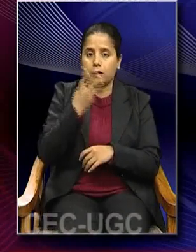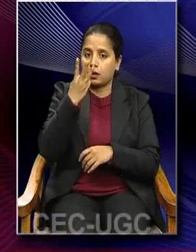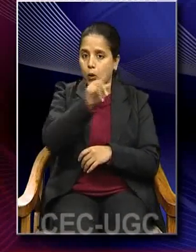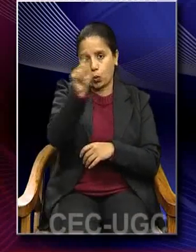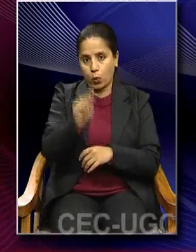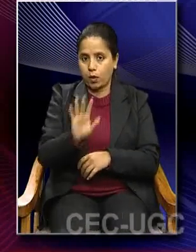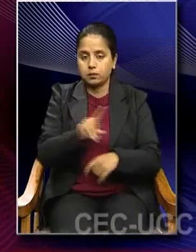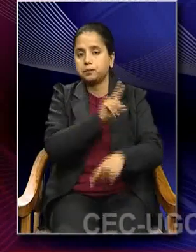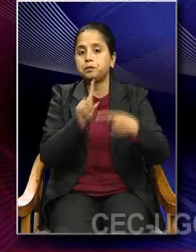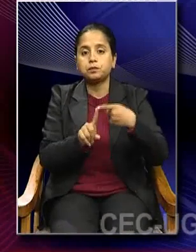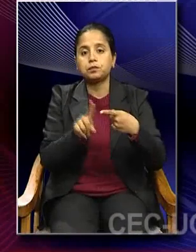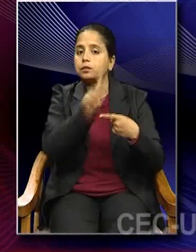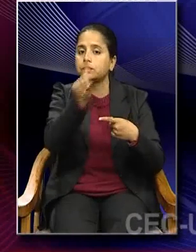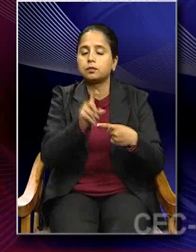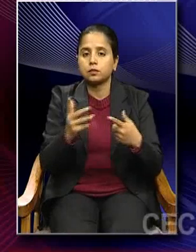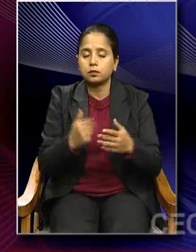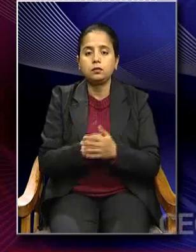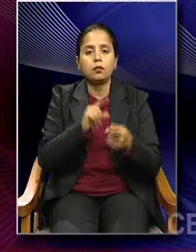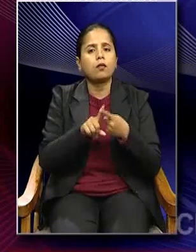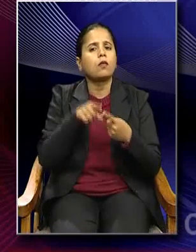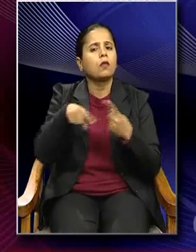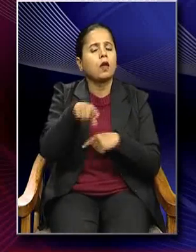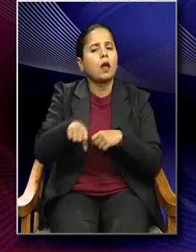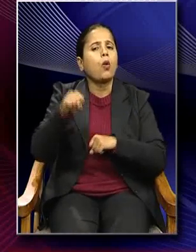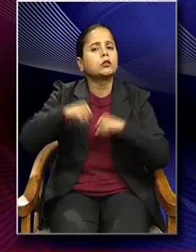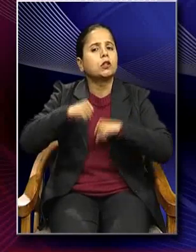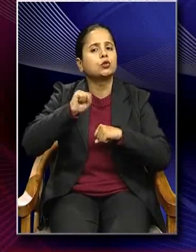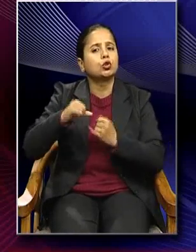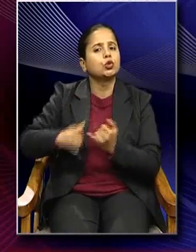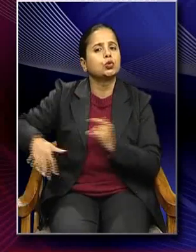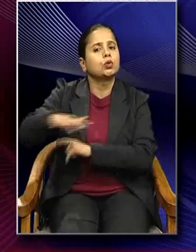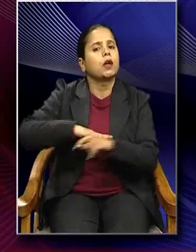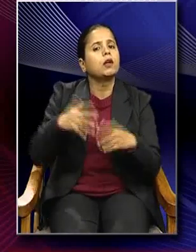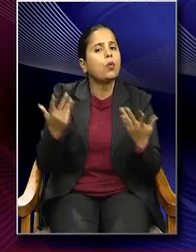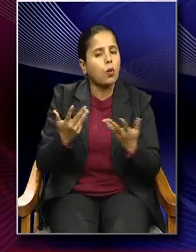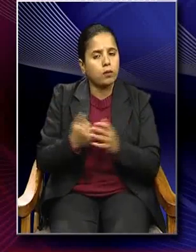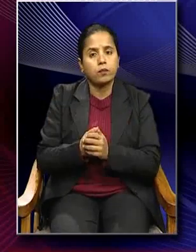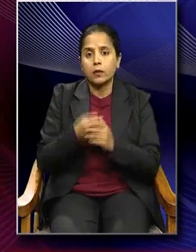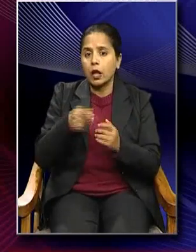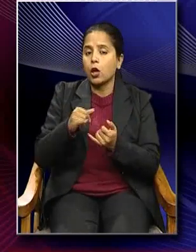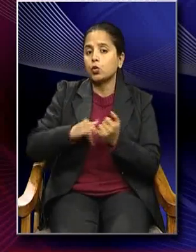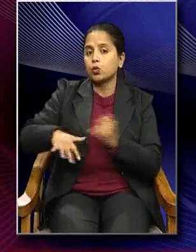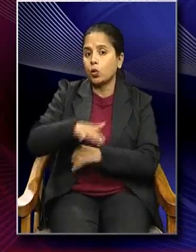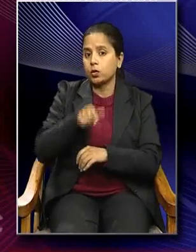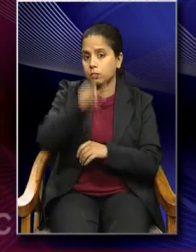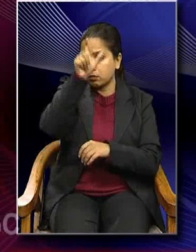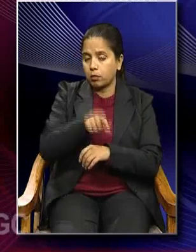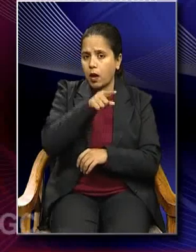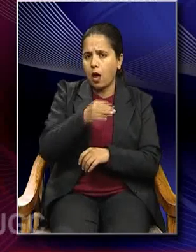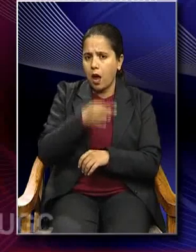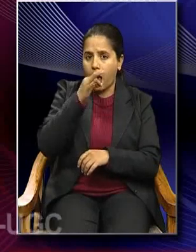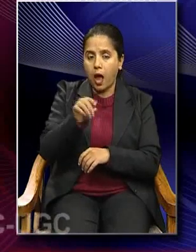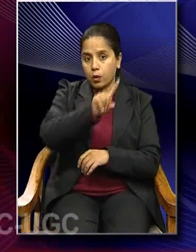questions. Number one, what is the structure of society? When a sociologist asks such